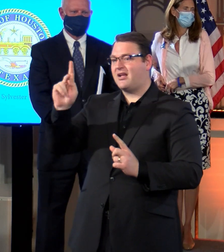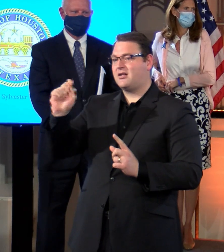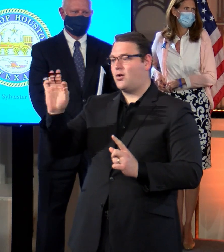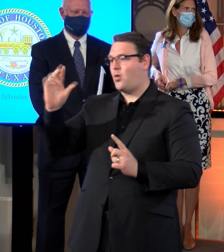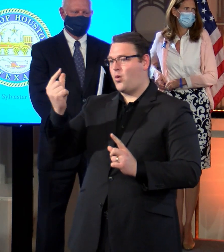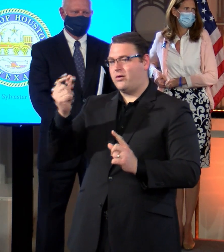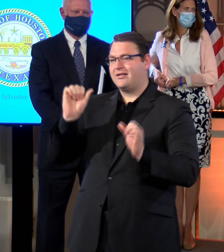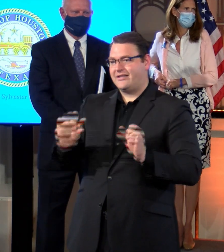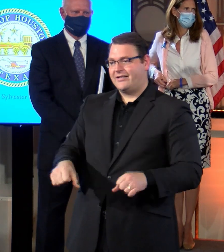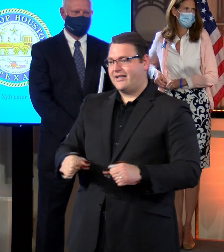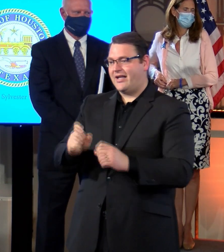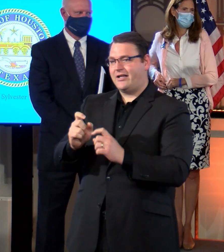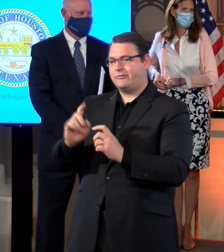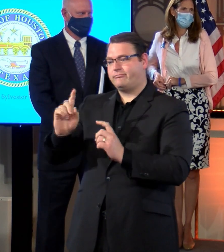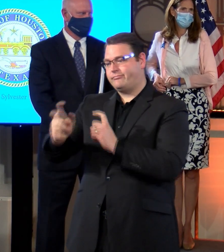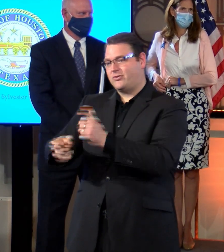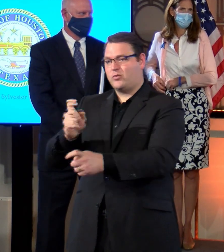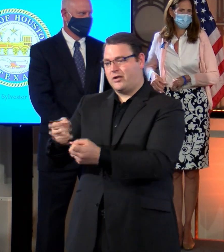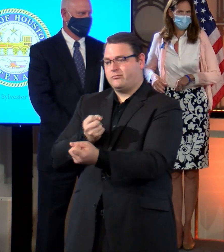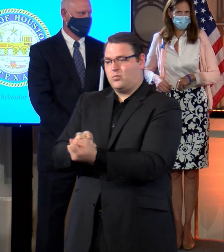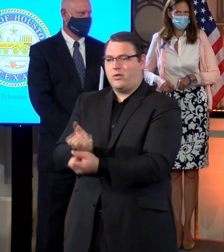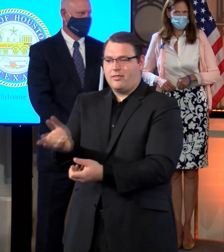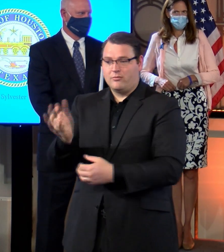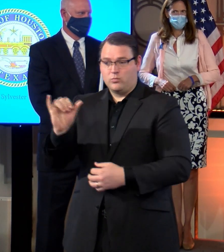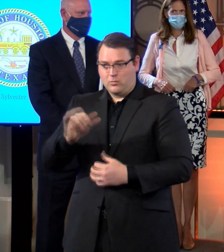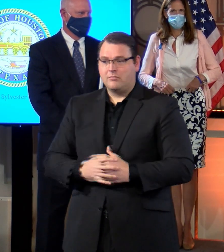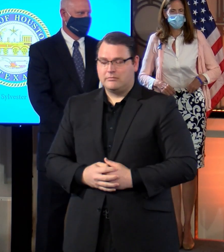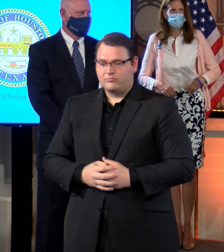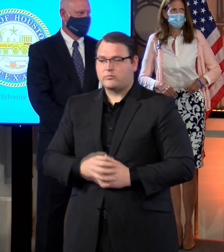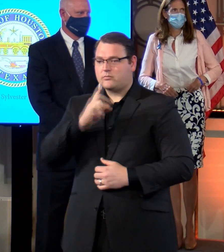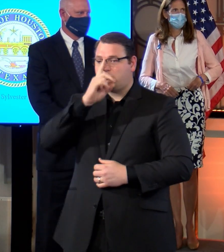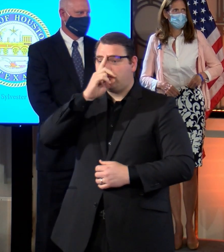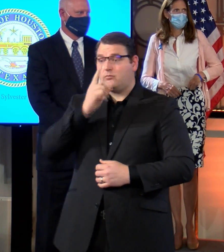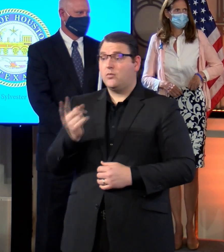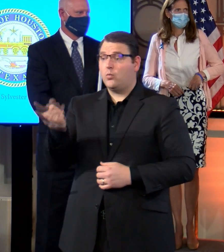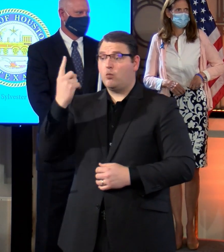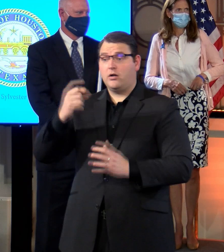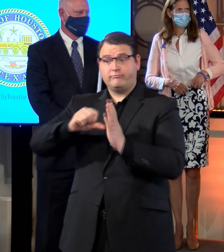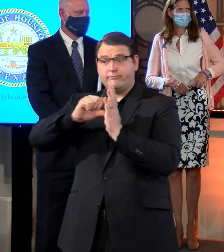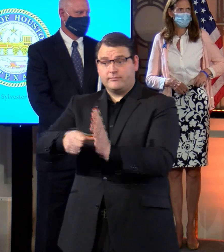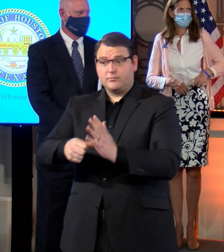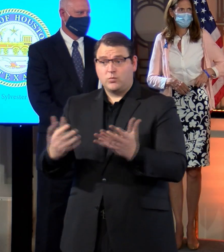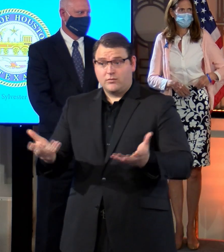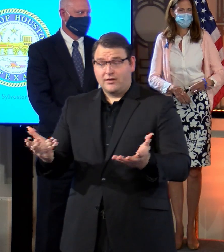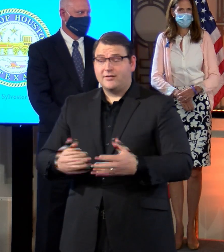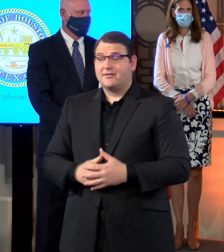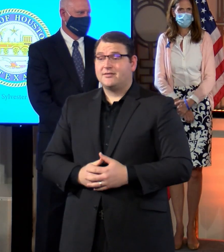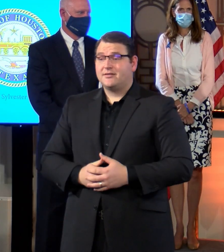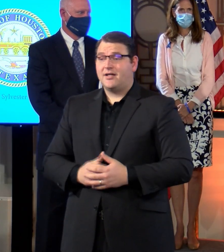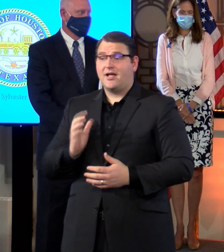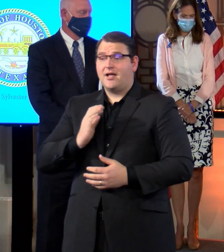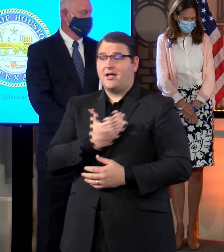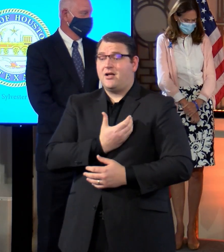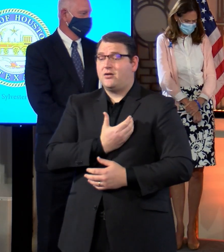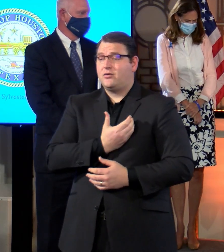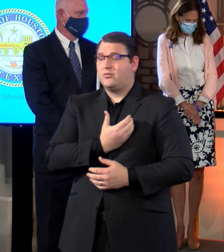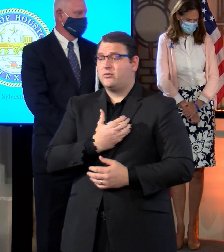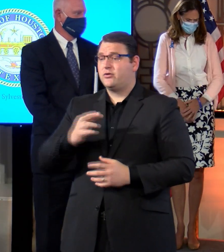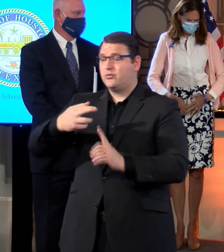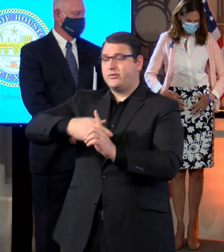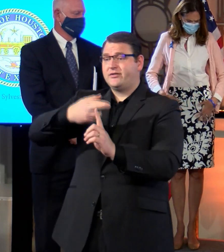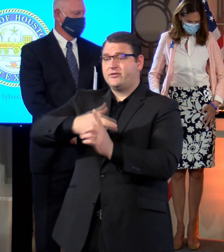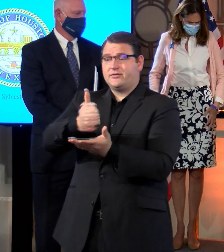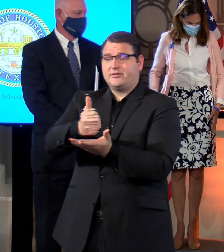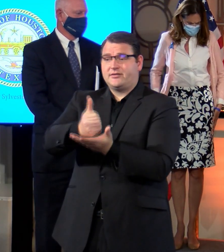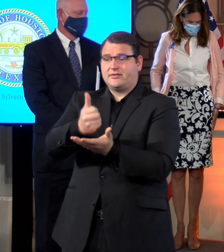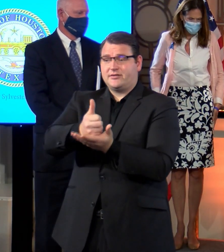Now, the major portion of one of the major things that I want to highlight today deal with our rental